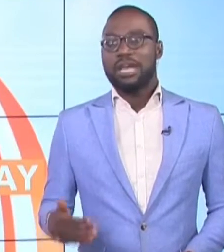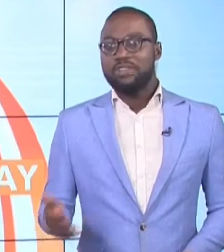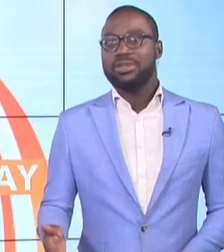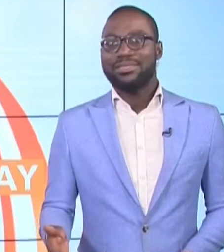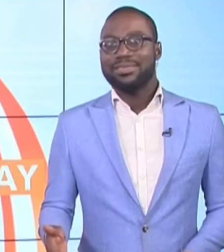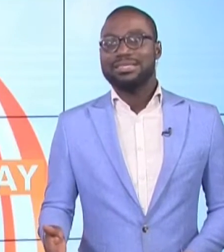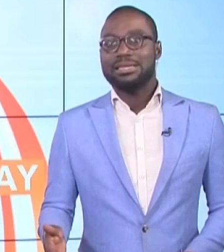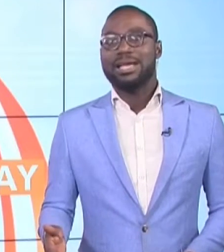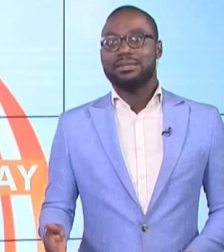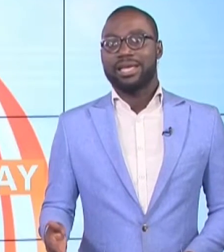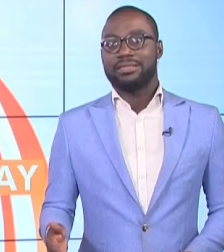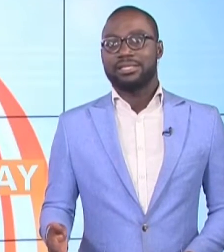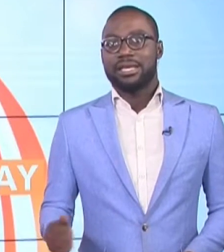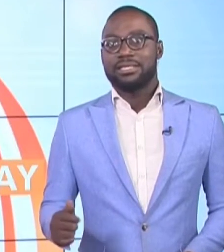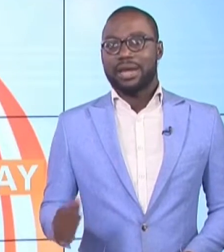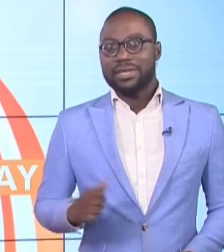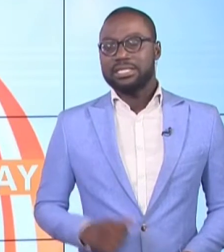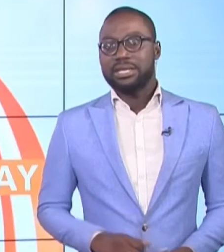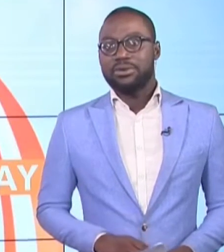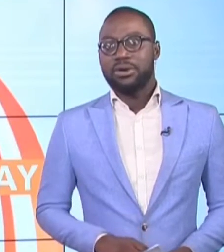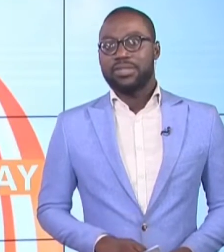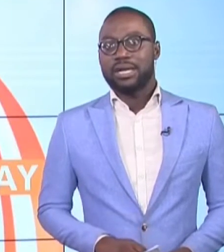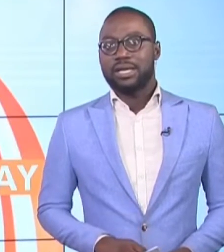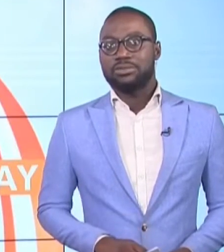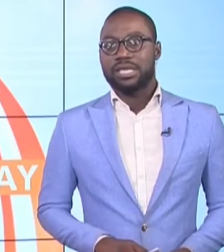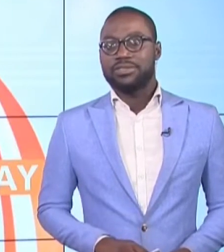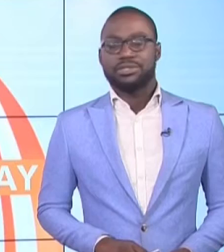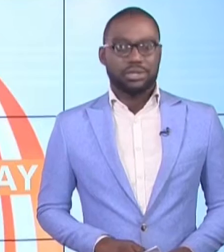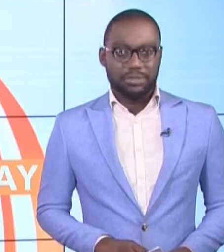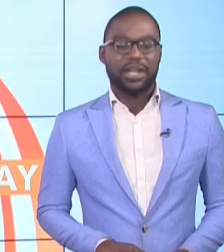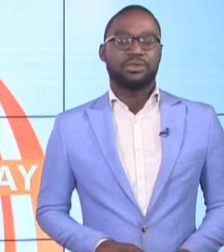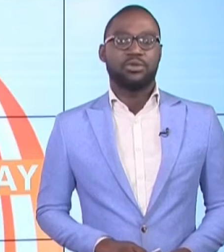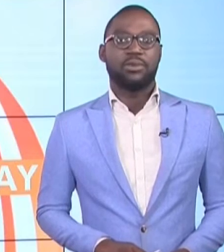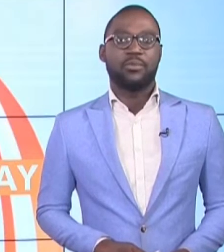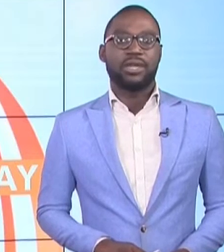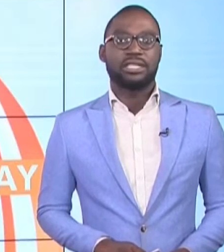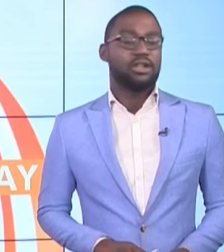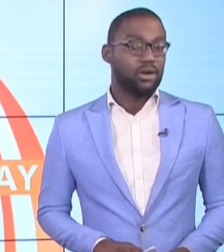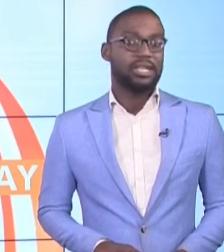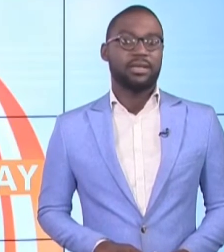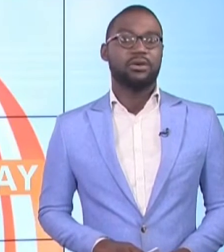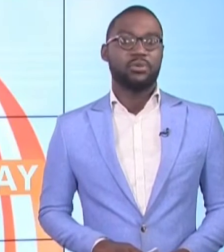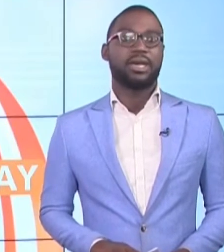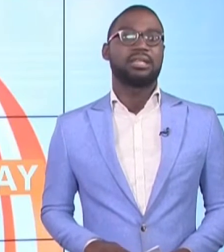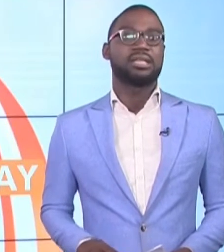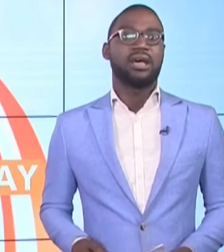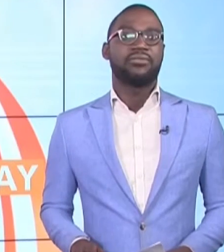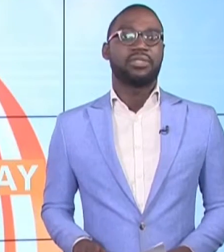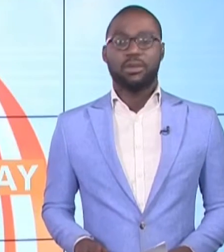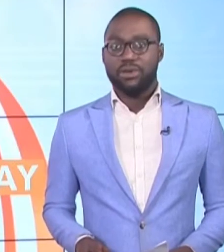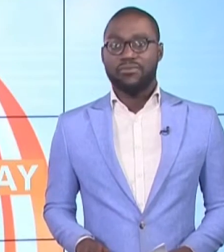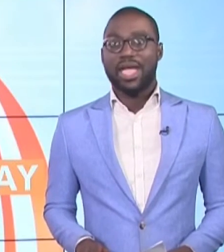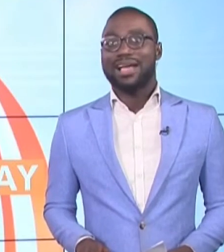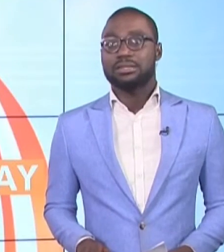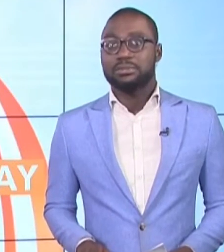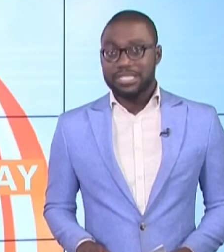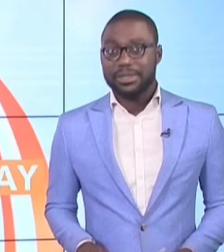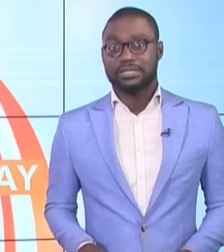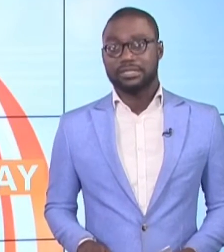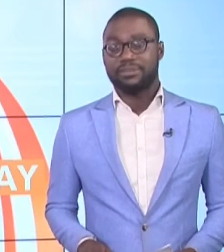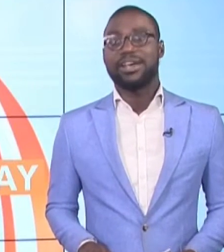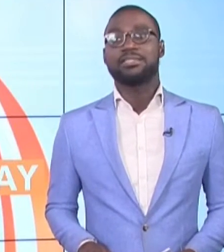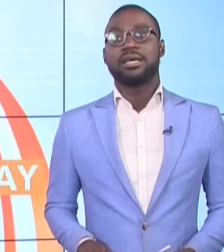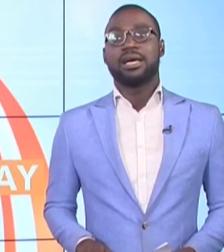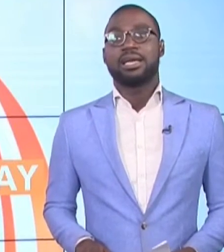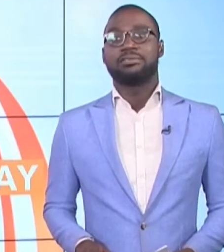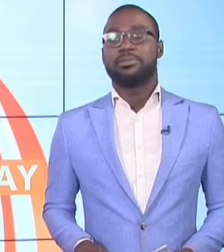26,125 with 139 deaths. Director General of the Ghana Health Service, Dr. Patrick Kumar Boaje, lauded the health workers for their bravery and commitment